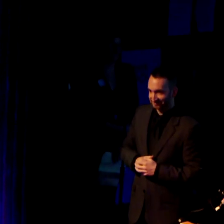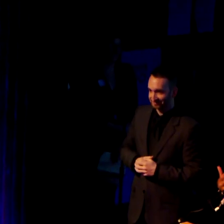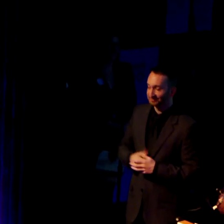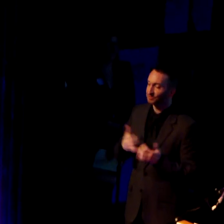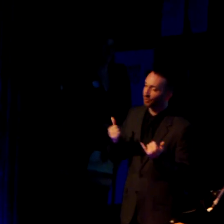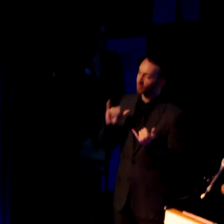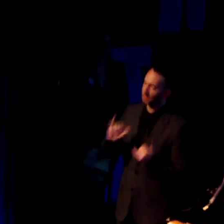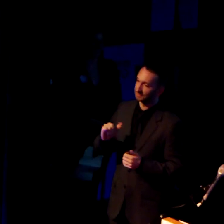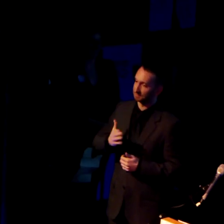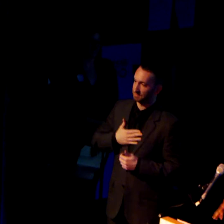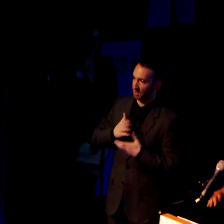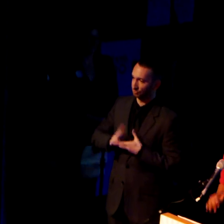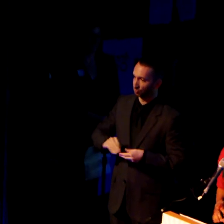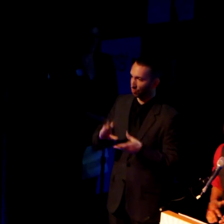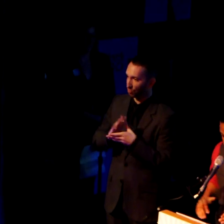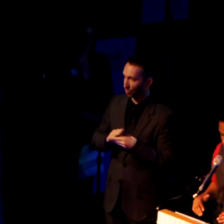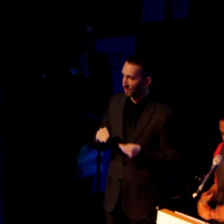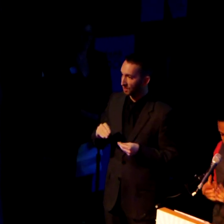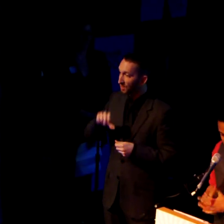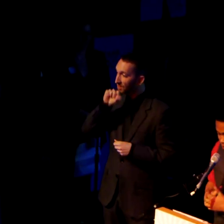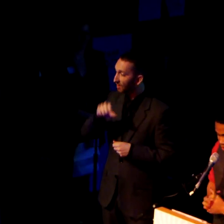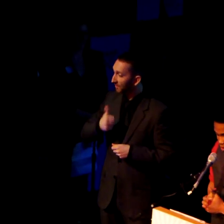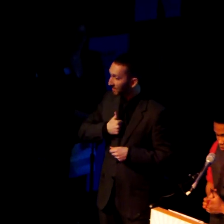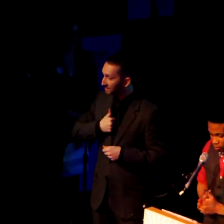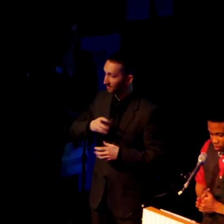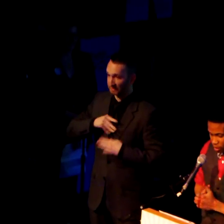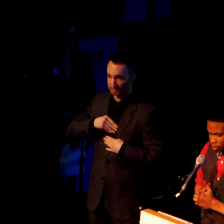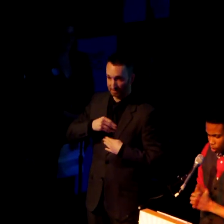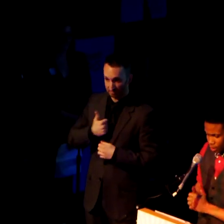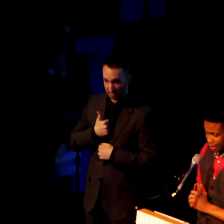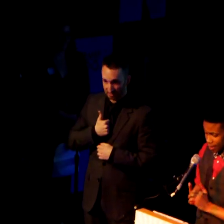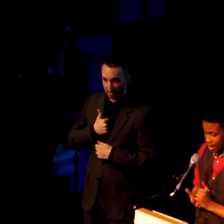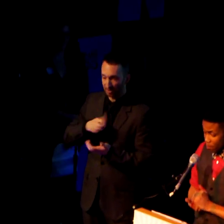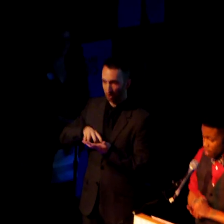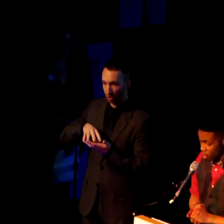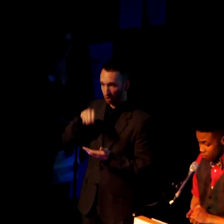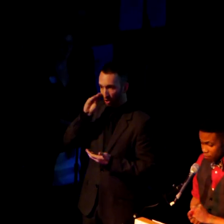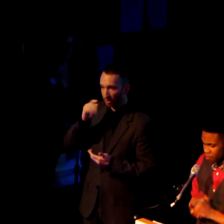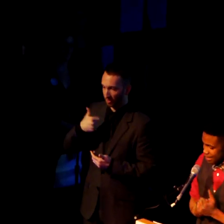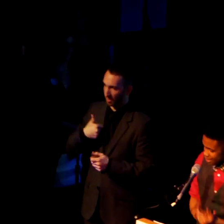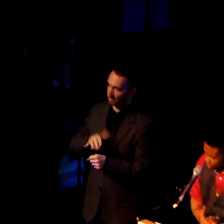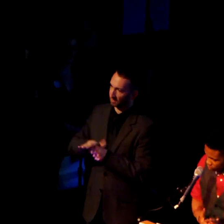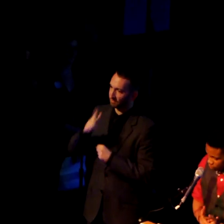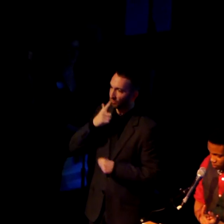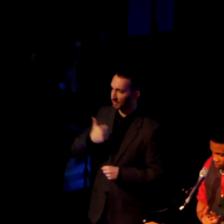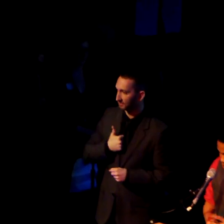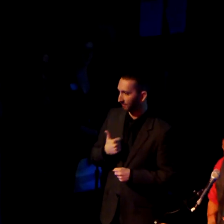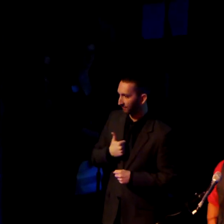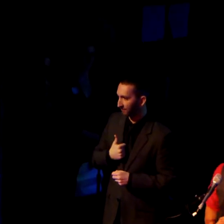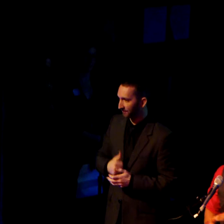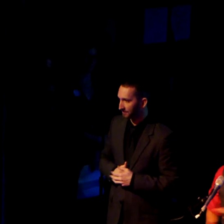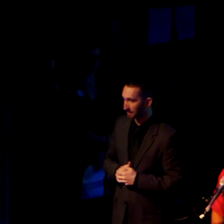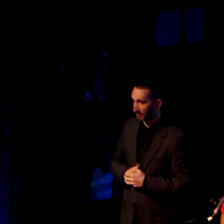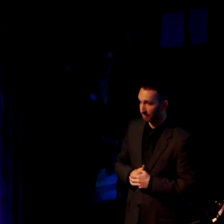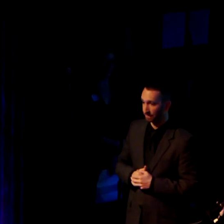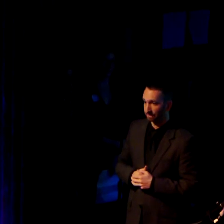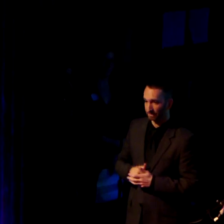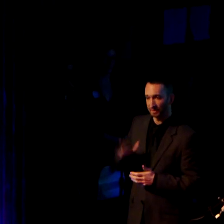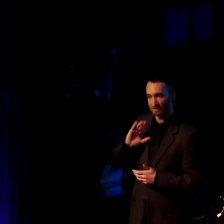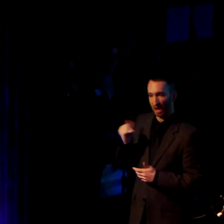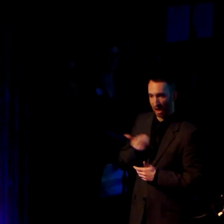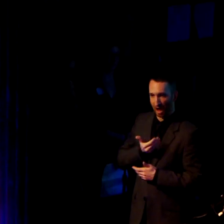So this is my story. Loving myself, accepting myself, learning that I'm enough for myself. These are